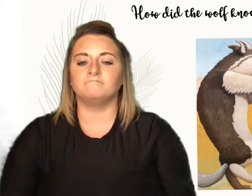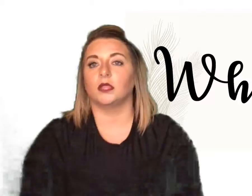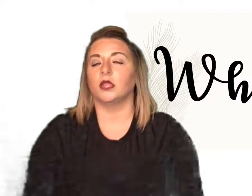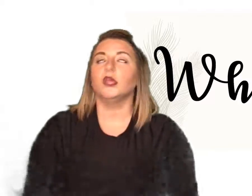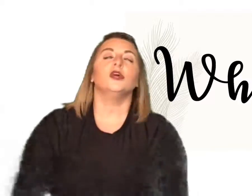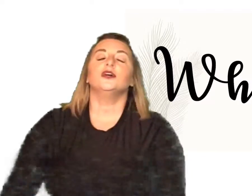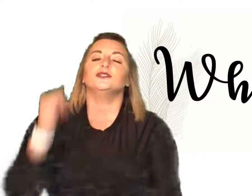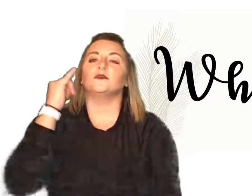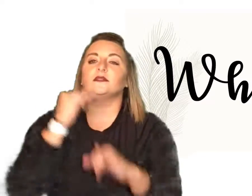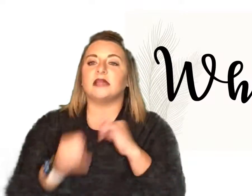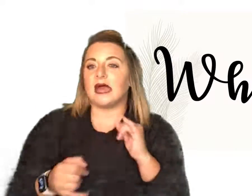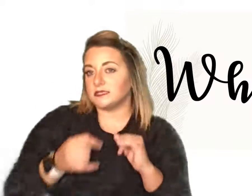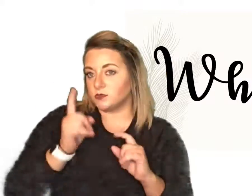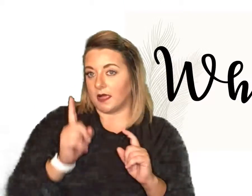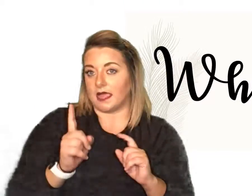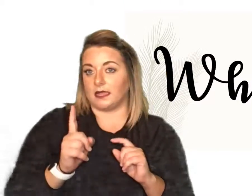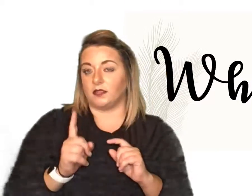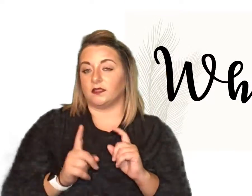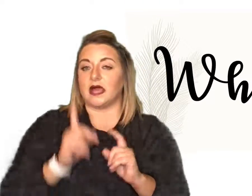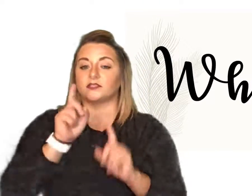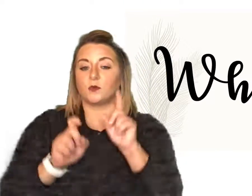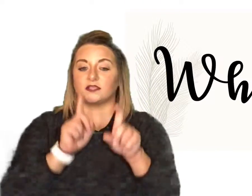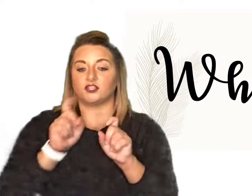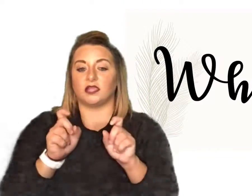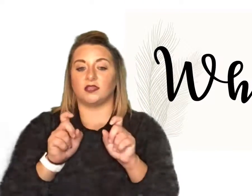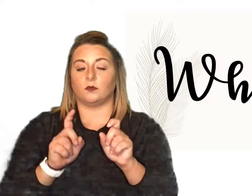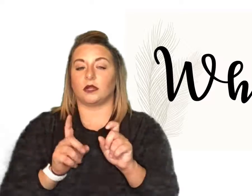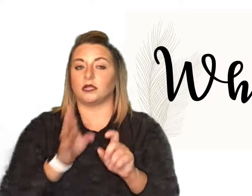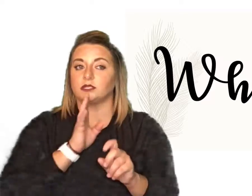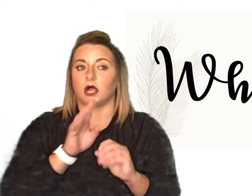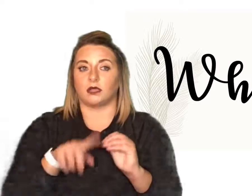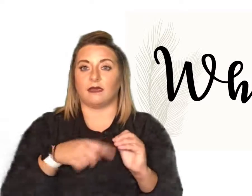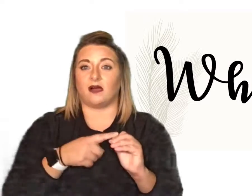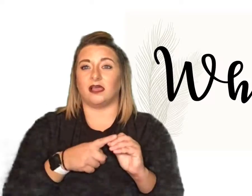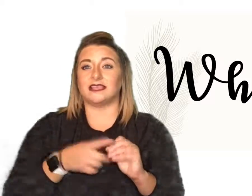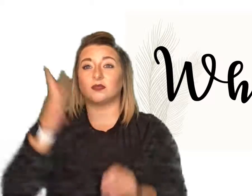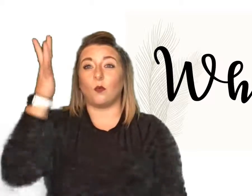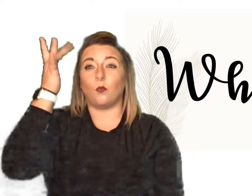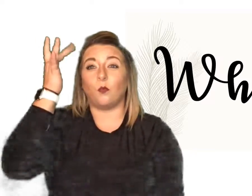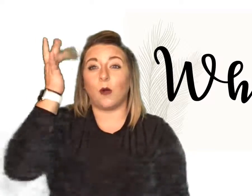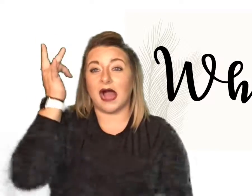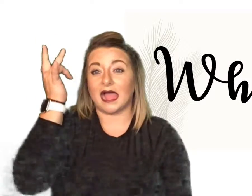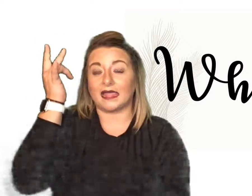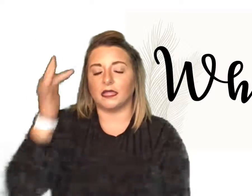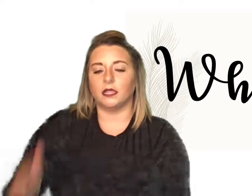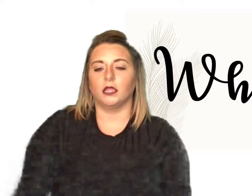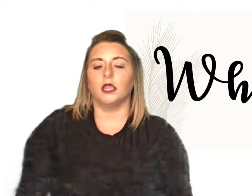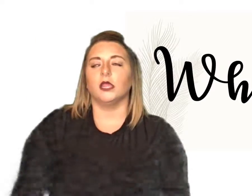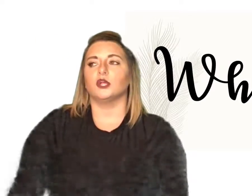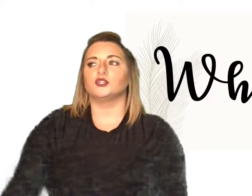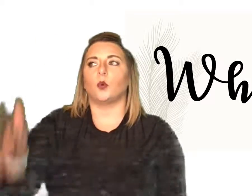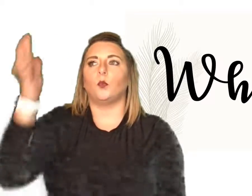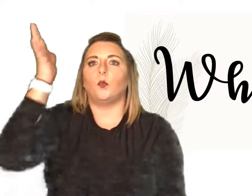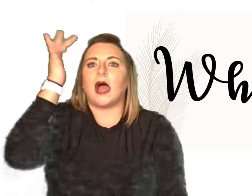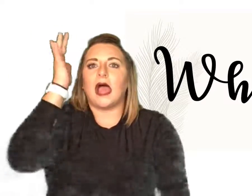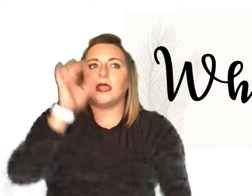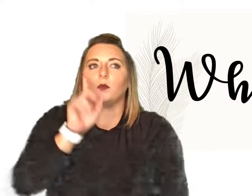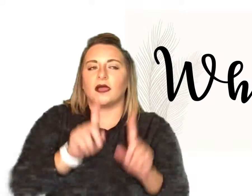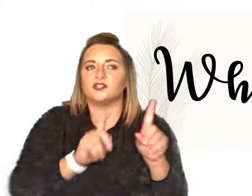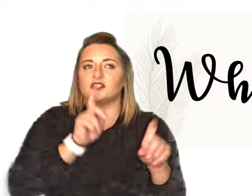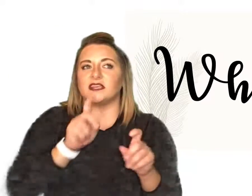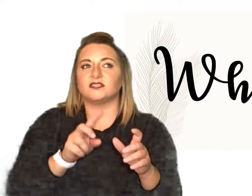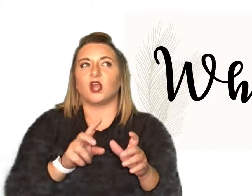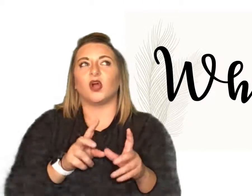okay? So the last one, the last question that we're gonna talk about is why. So